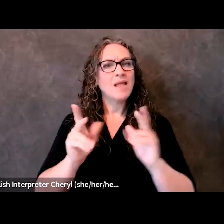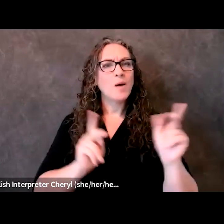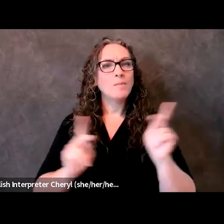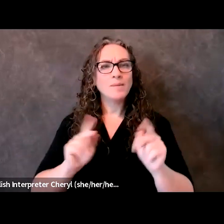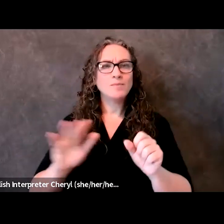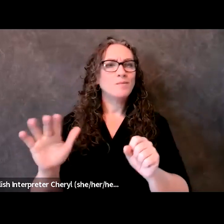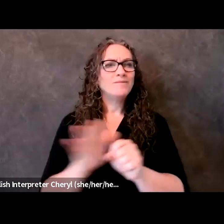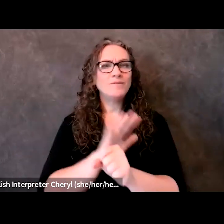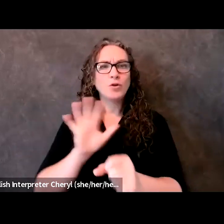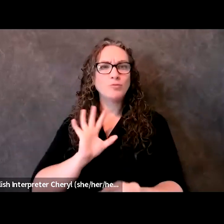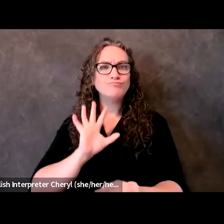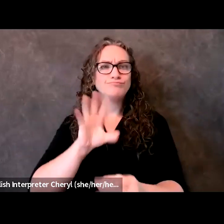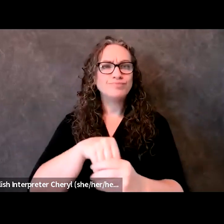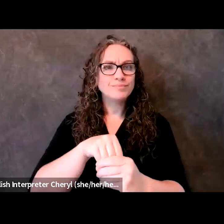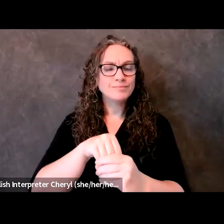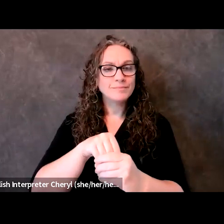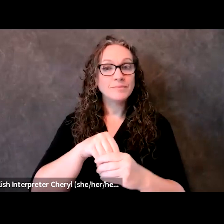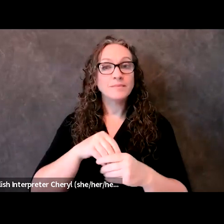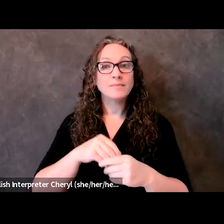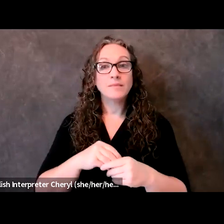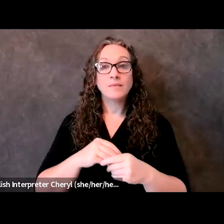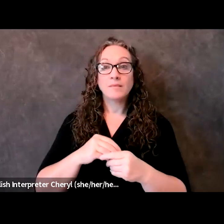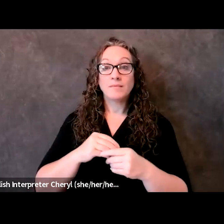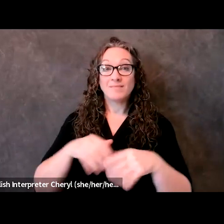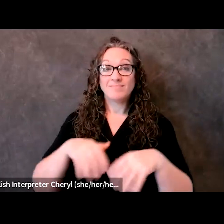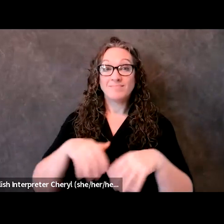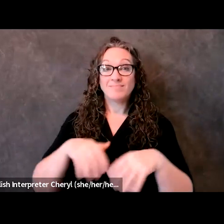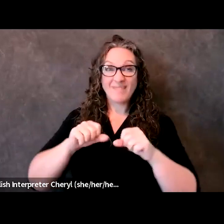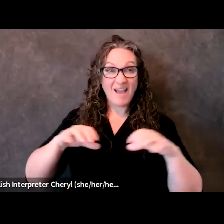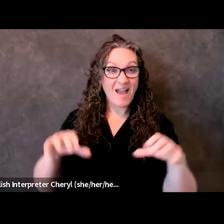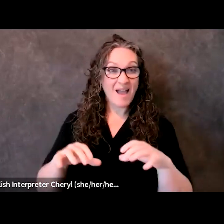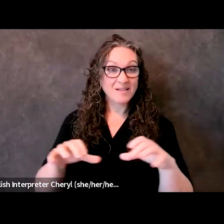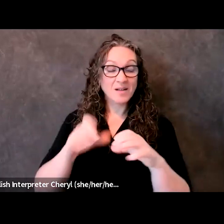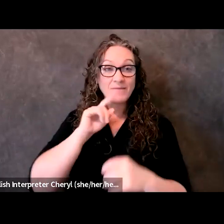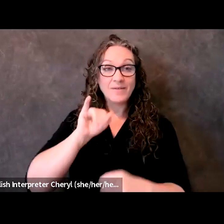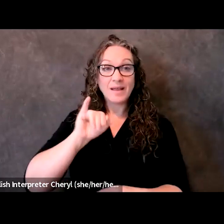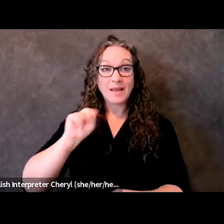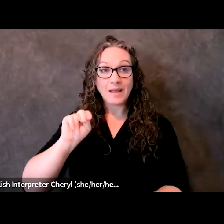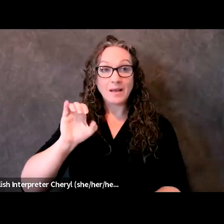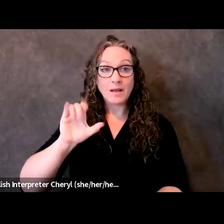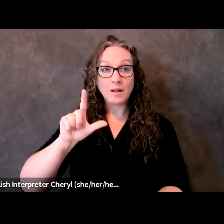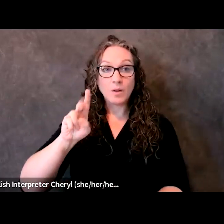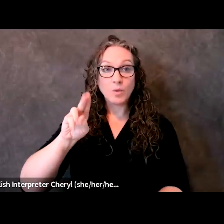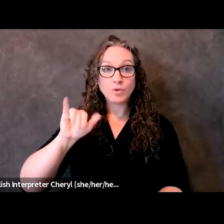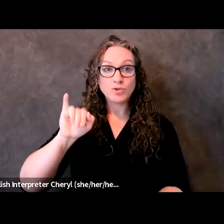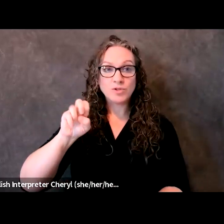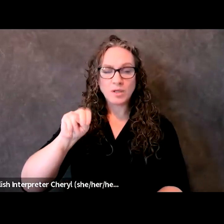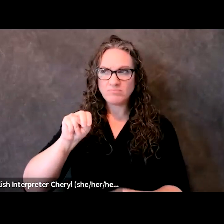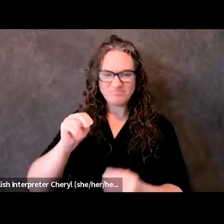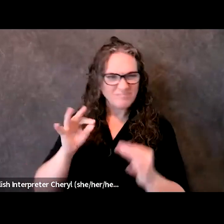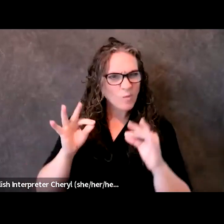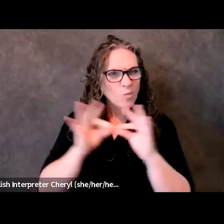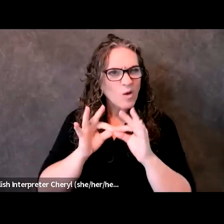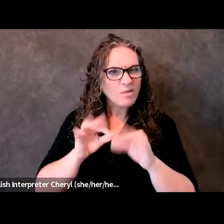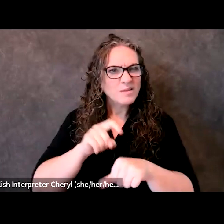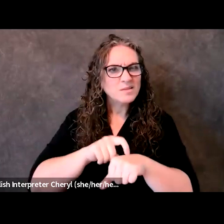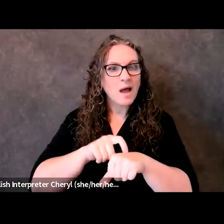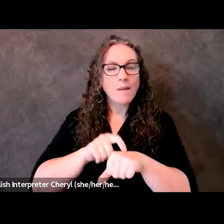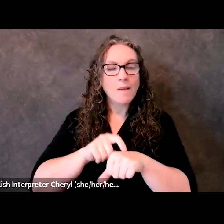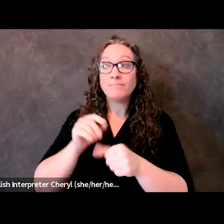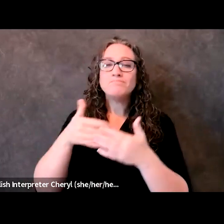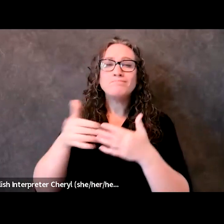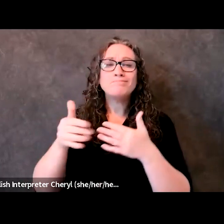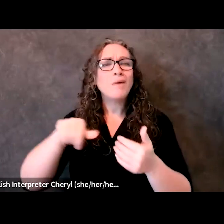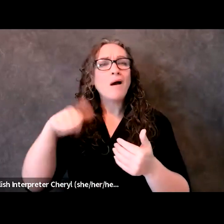fully. Practicing inclusion is worth the time it may take, even if it delays other objectives. Understand